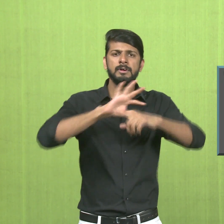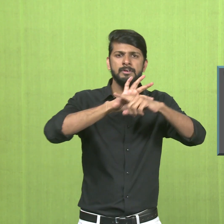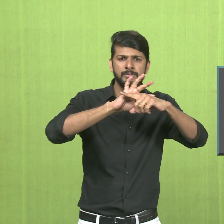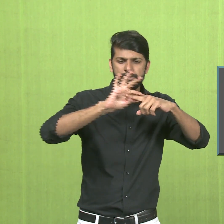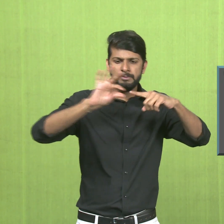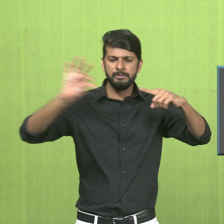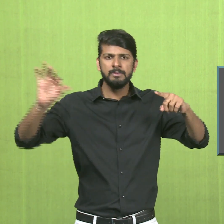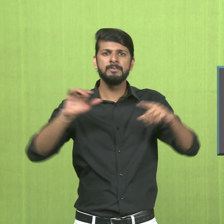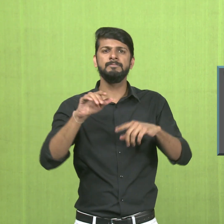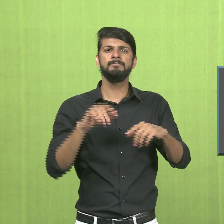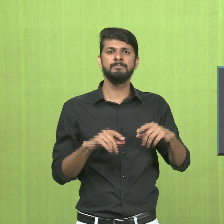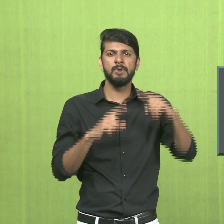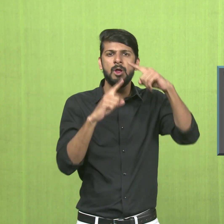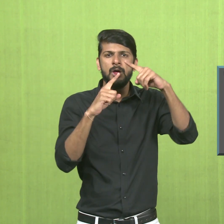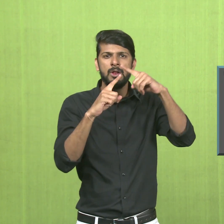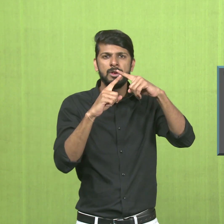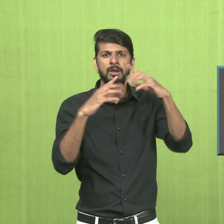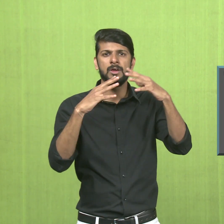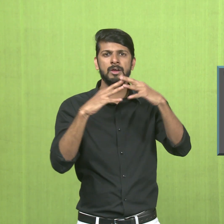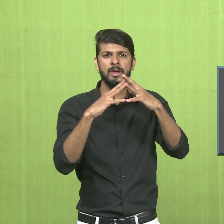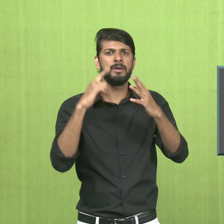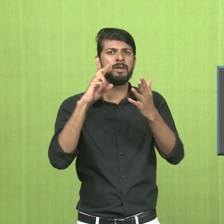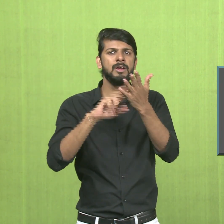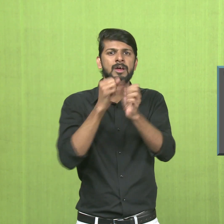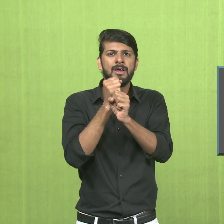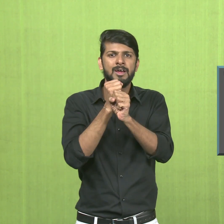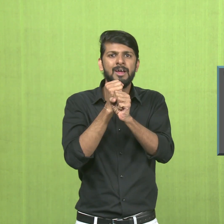How do they make the painting? They use a brush